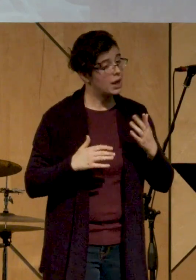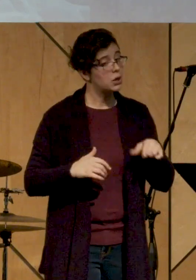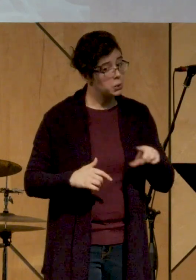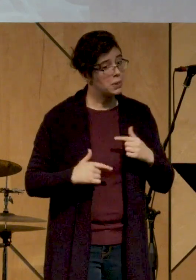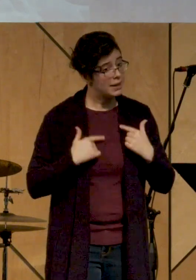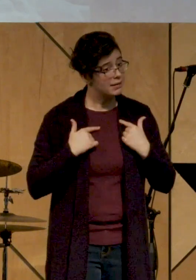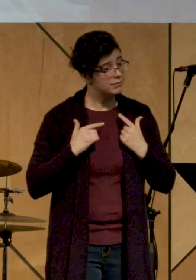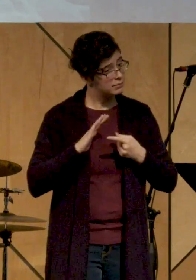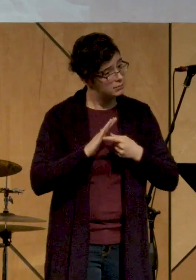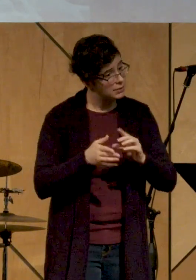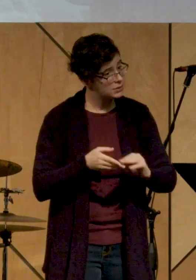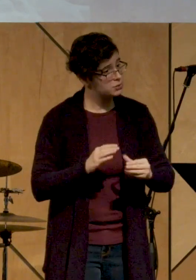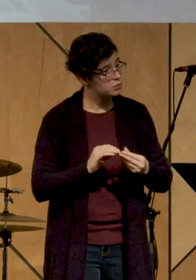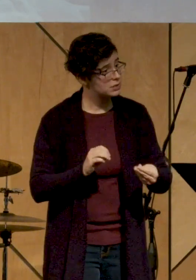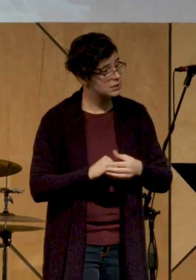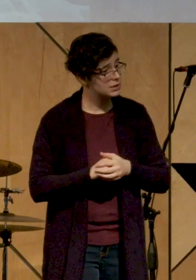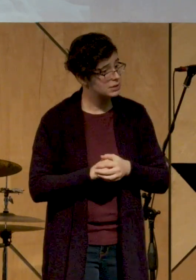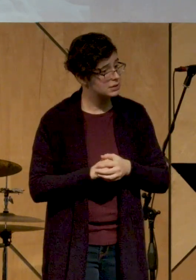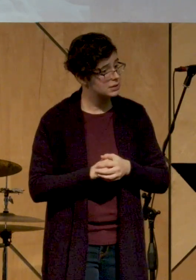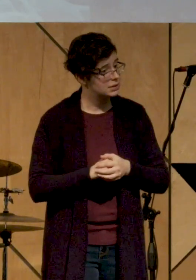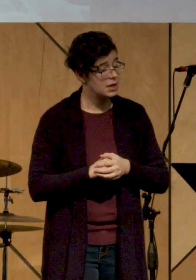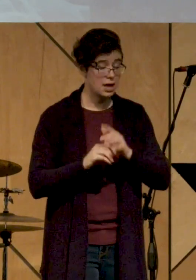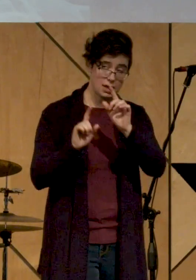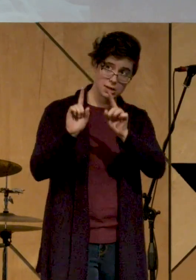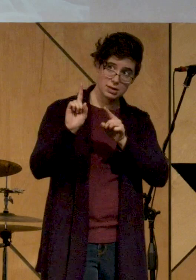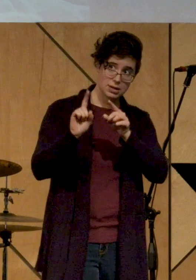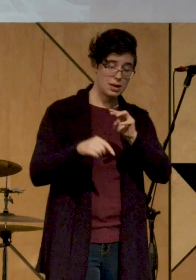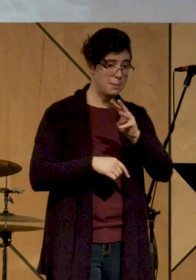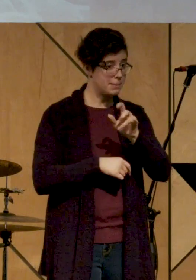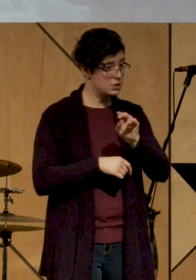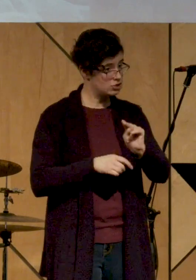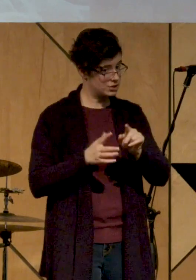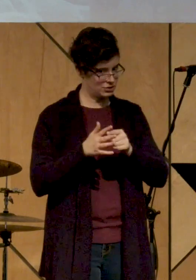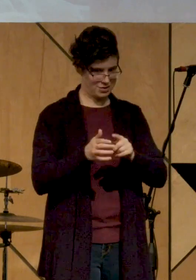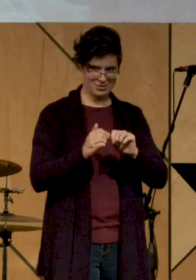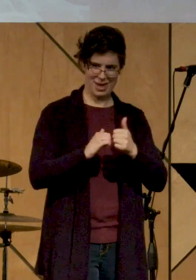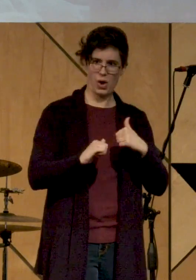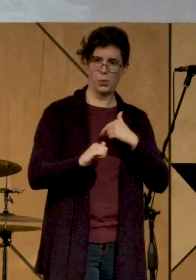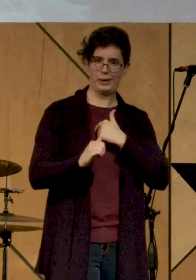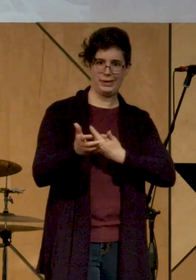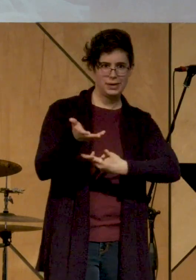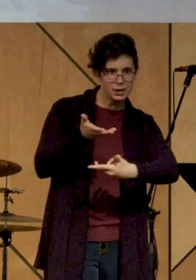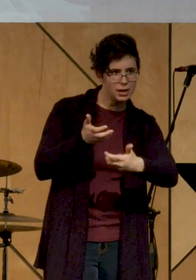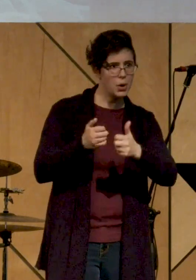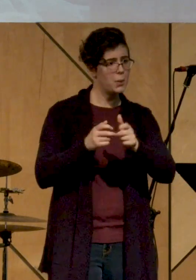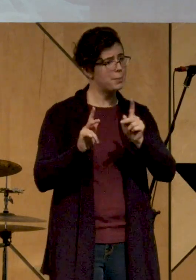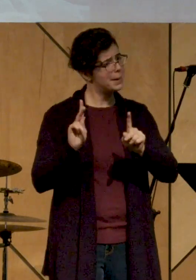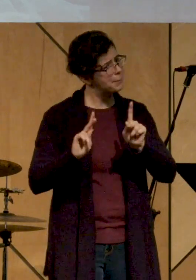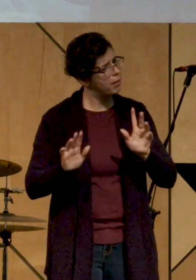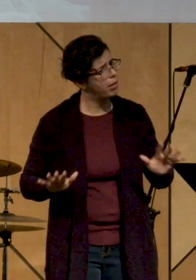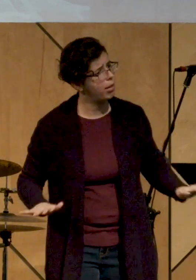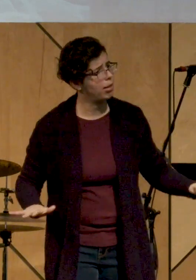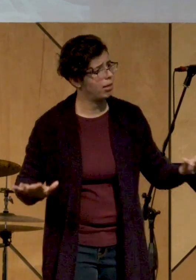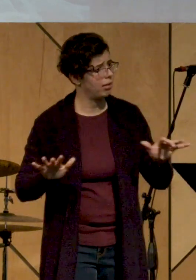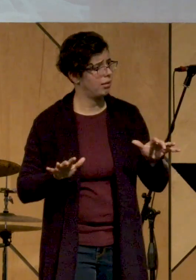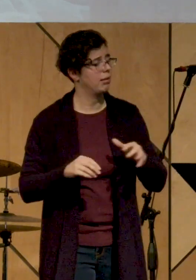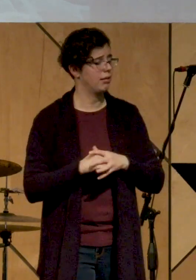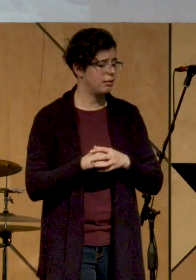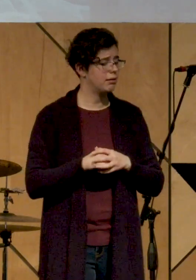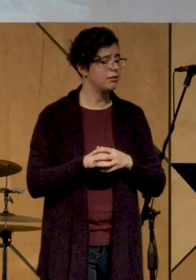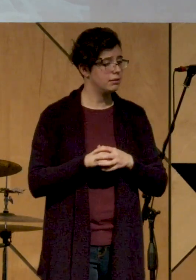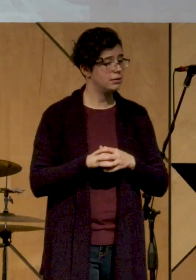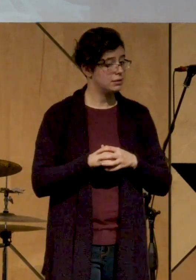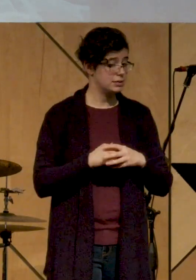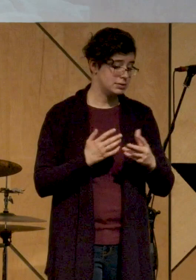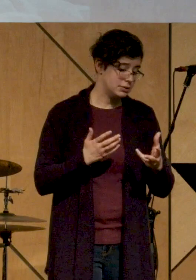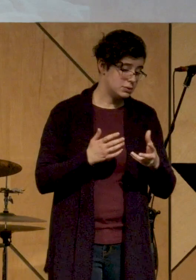tells a story. Mission starts with the way we walk in the world and engage with the people around us. In